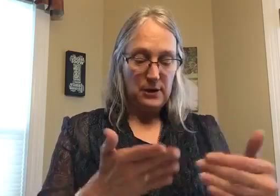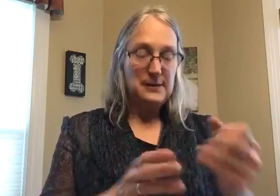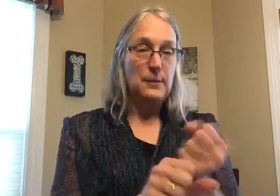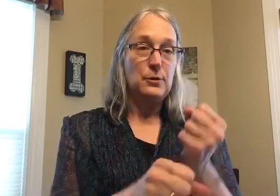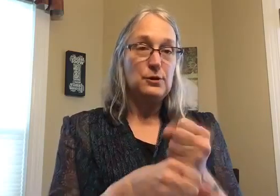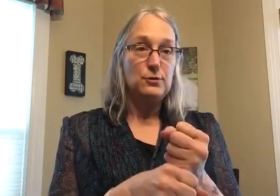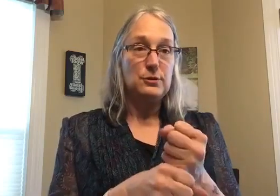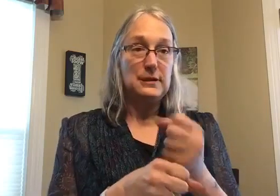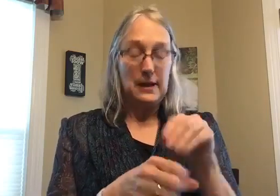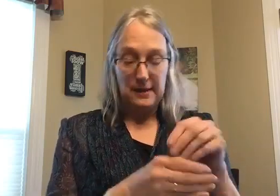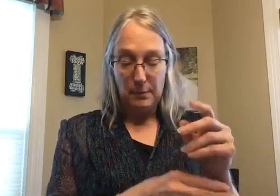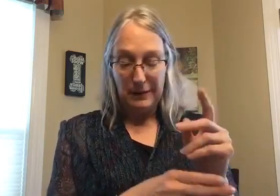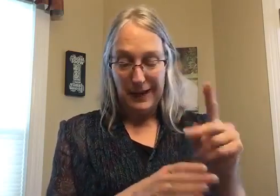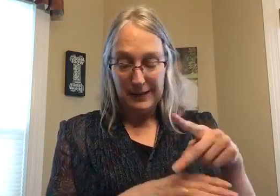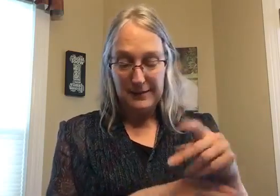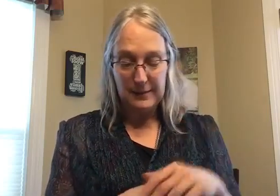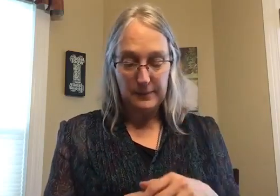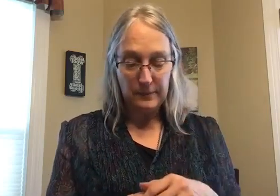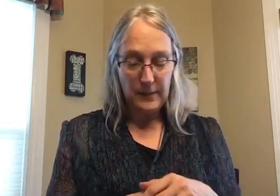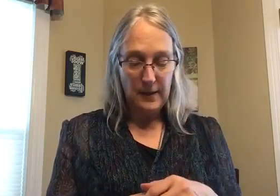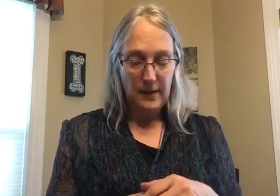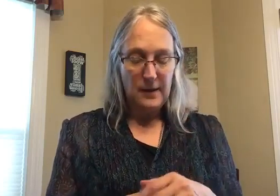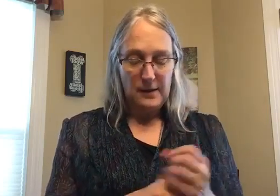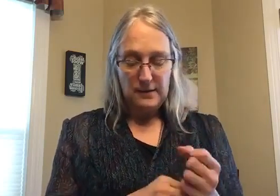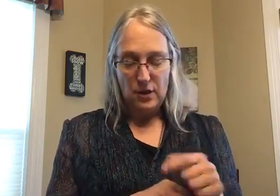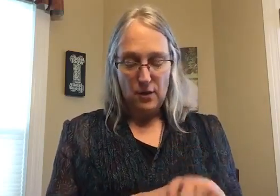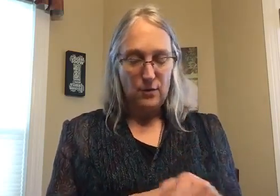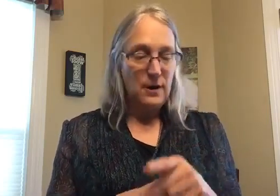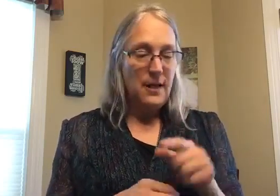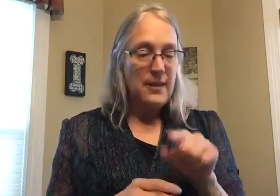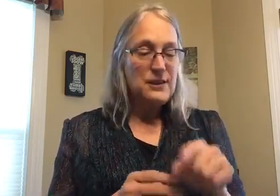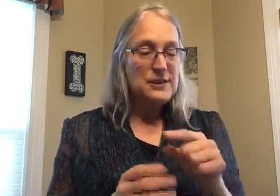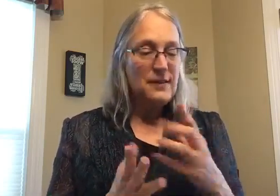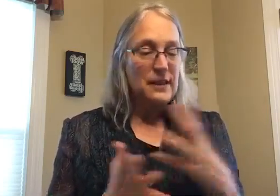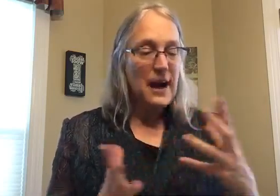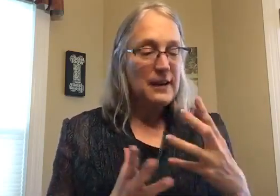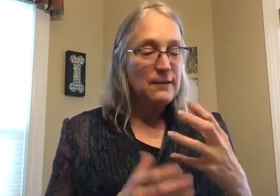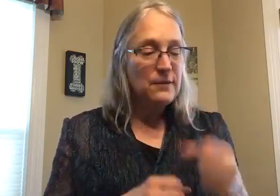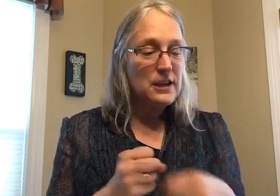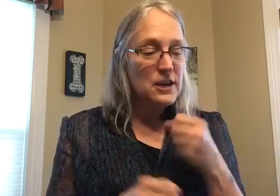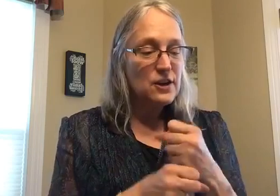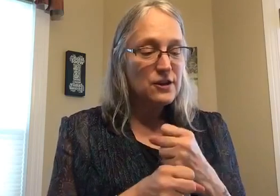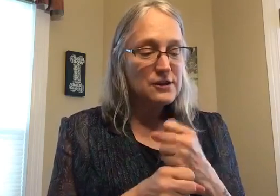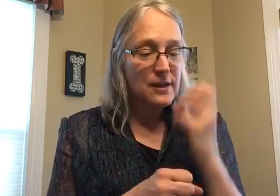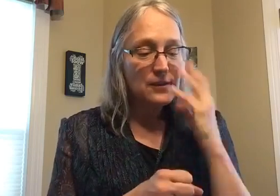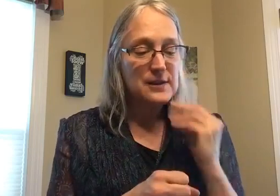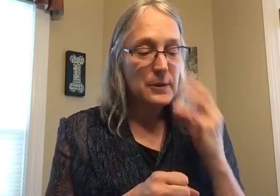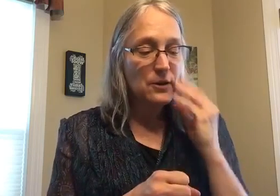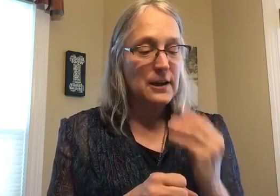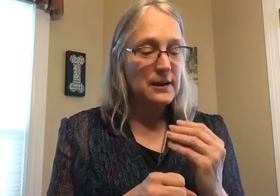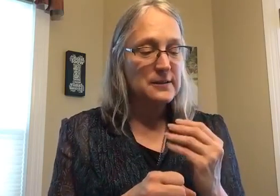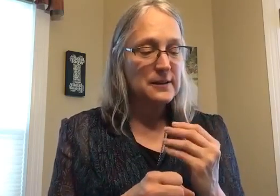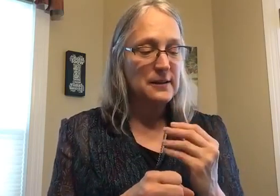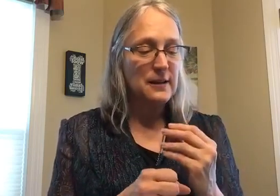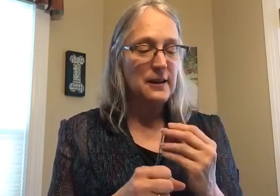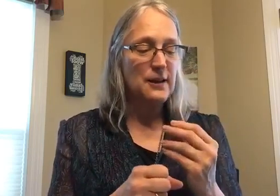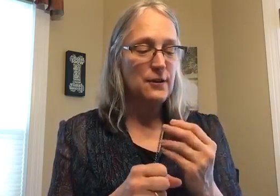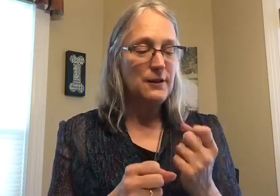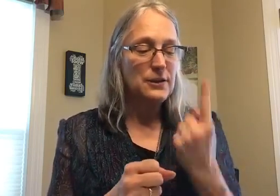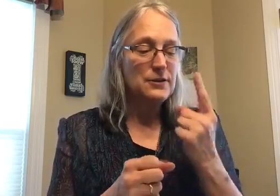that produced in the plant. So they just have a lot of years of experience. You know, you have to